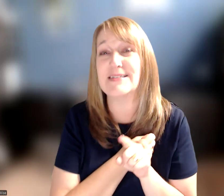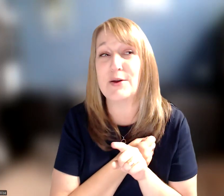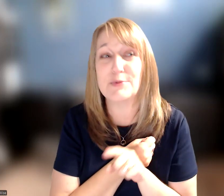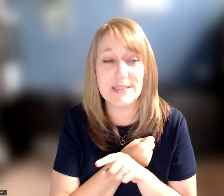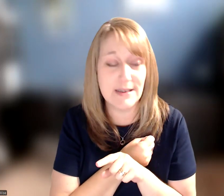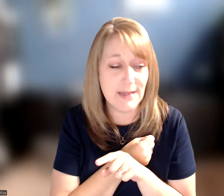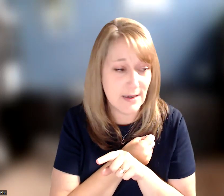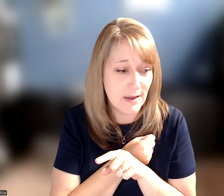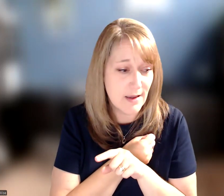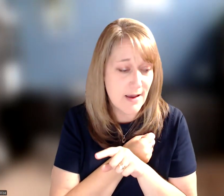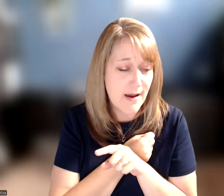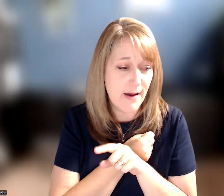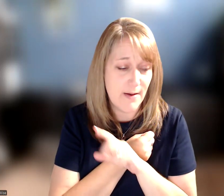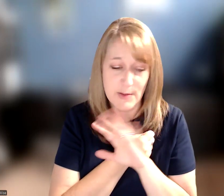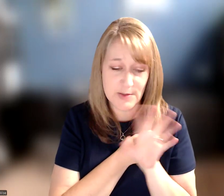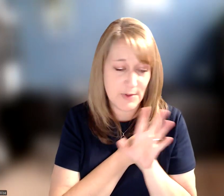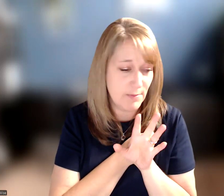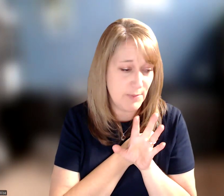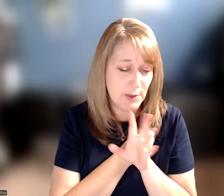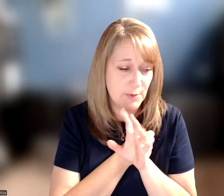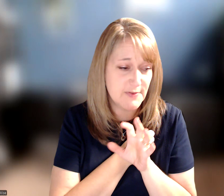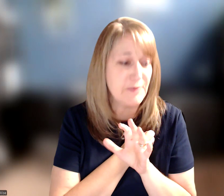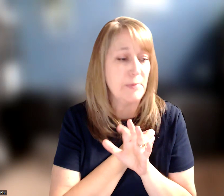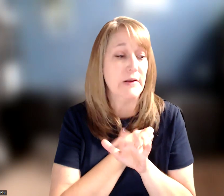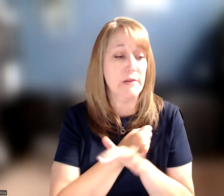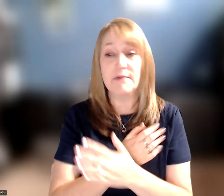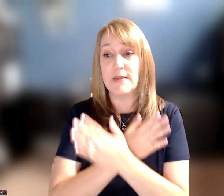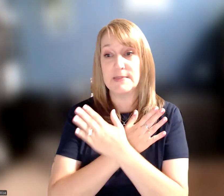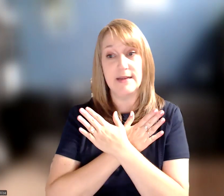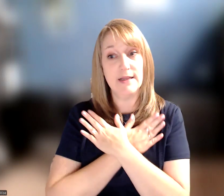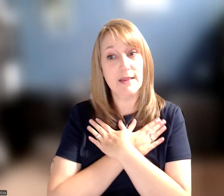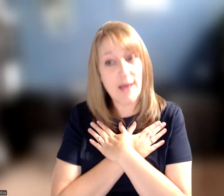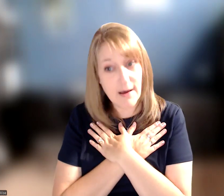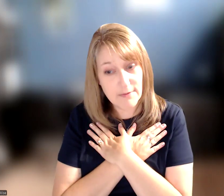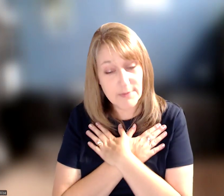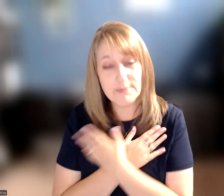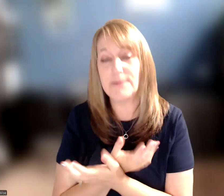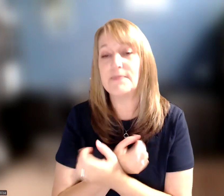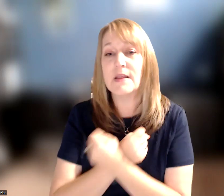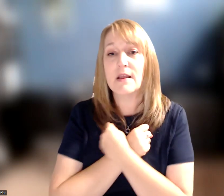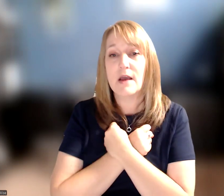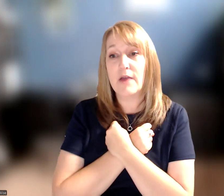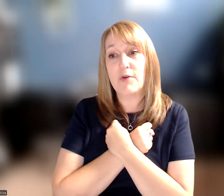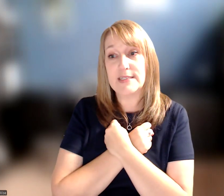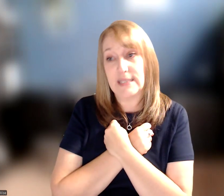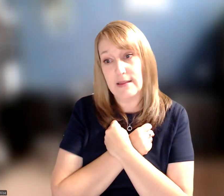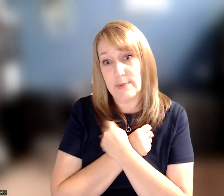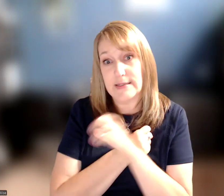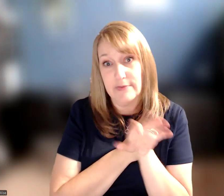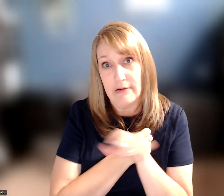it recently. I was with a big group of deaf people, and a lot of them signed it love, but I've always seen it this way, except for